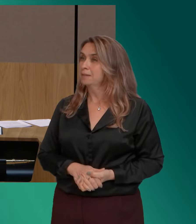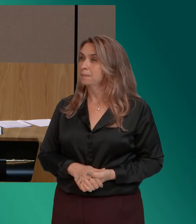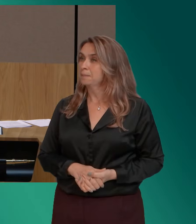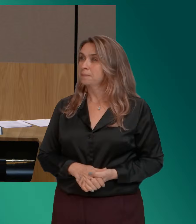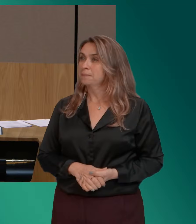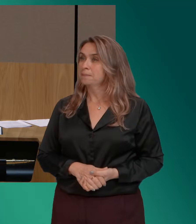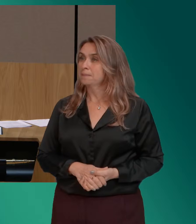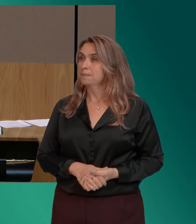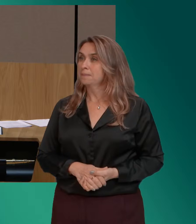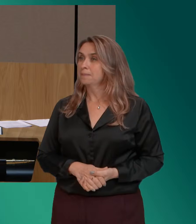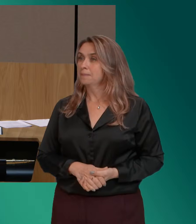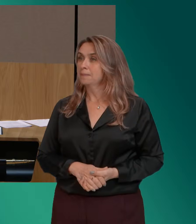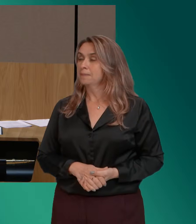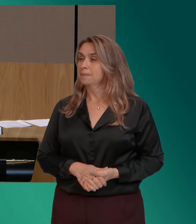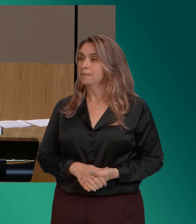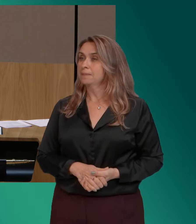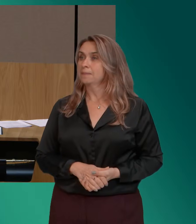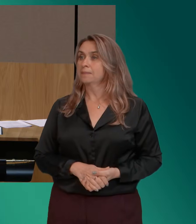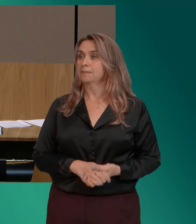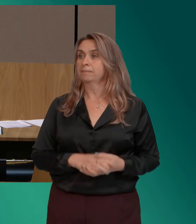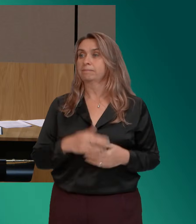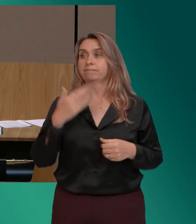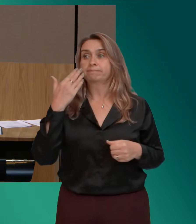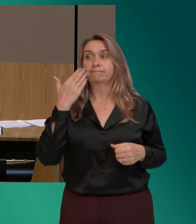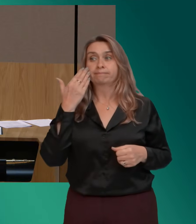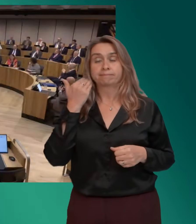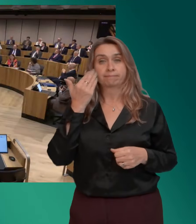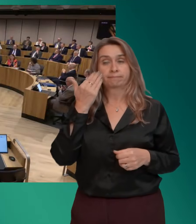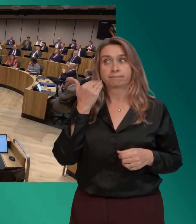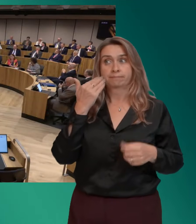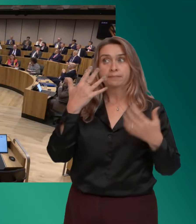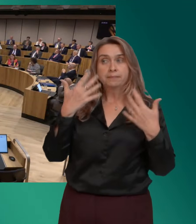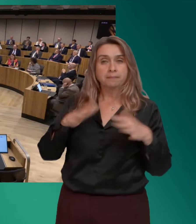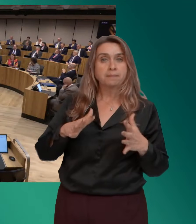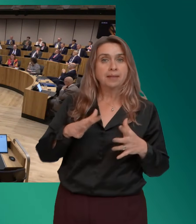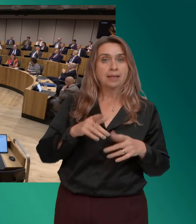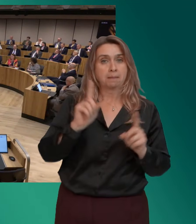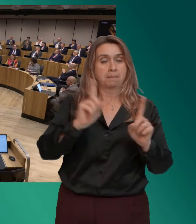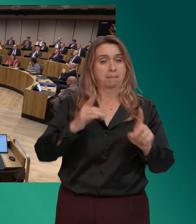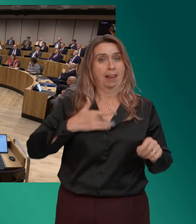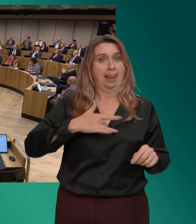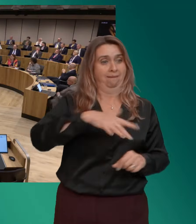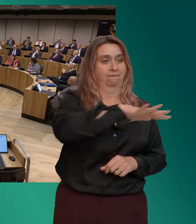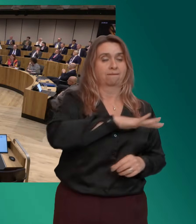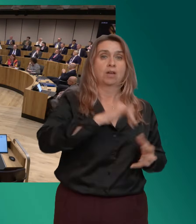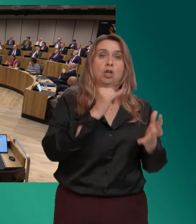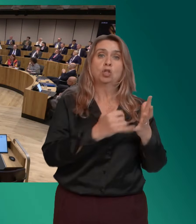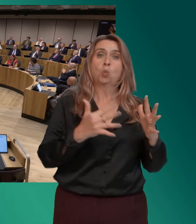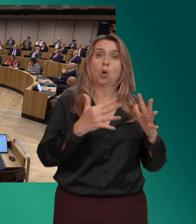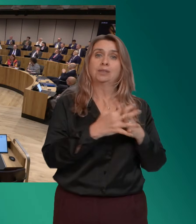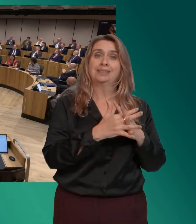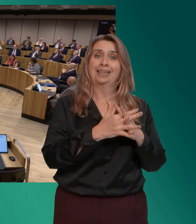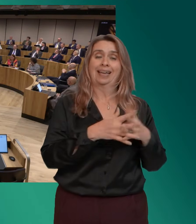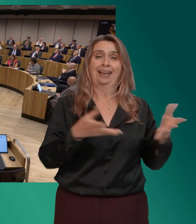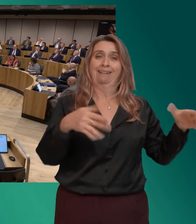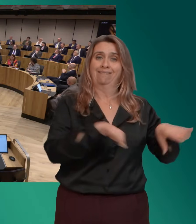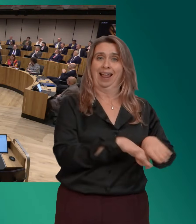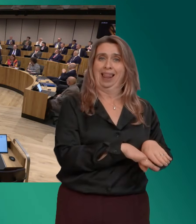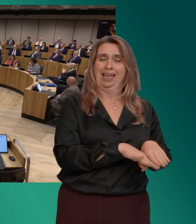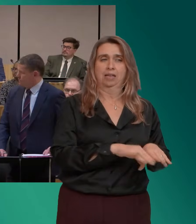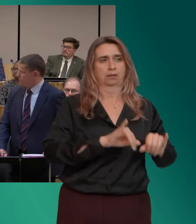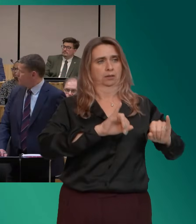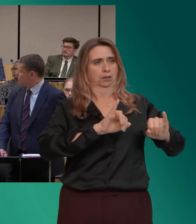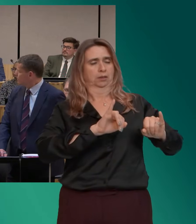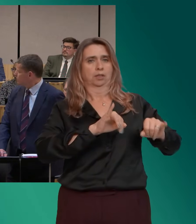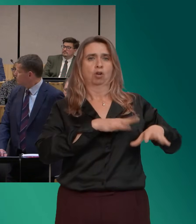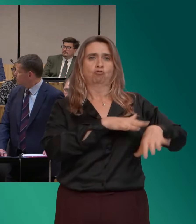Diolch, Llywydd. Over recent weeks, concerns have been raised by residents in the Swansea Valley regarding the condition of the River